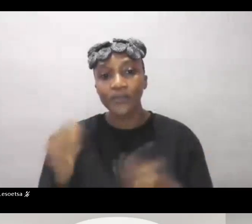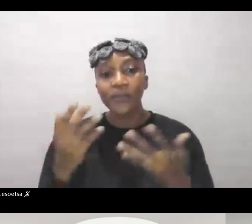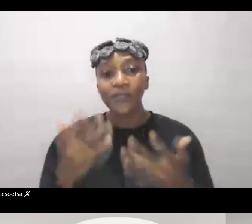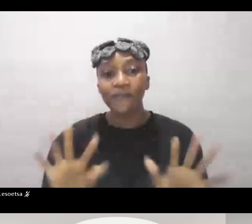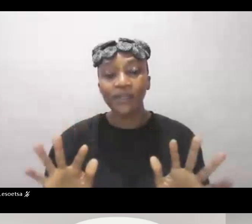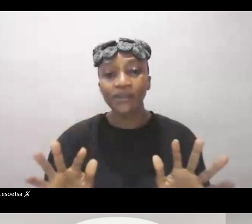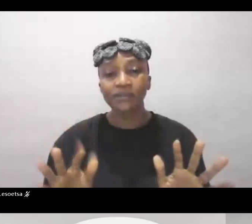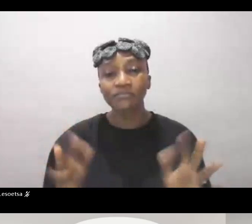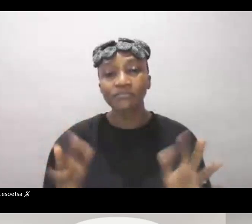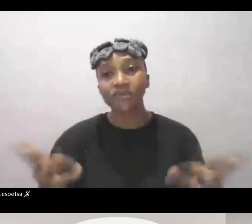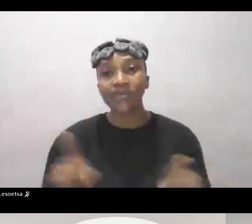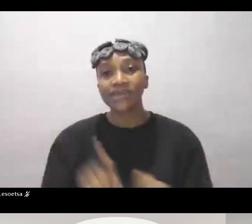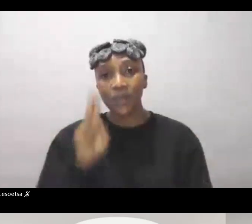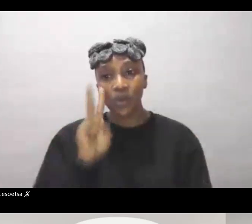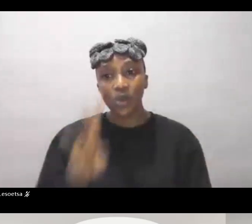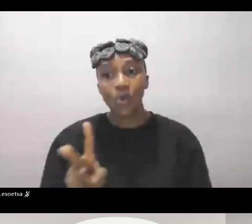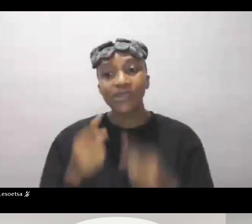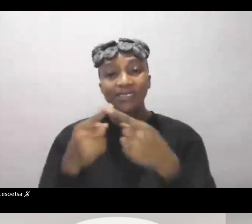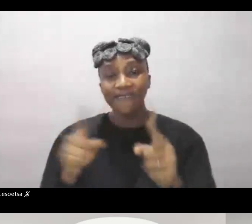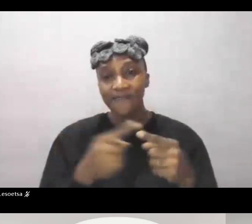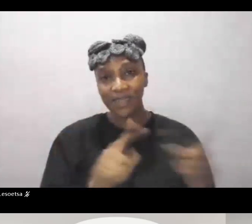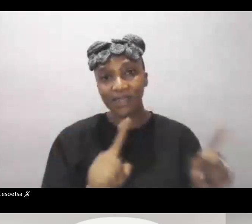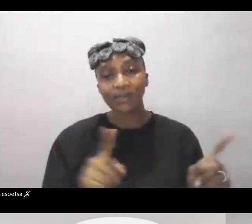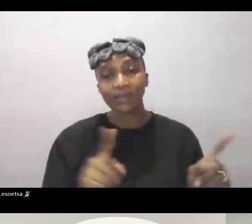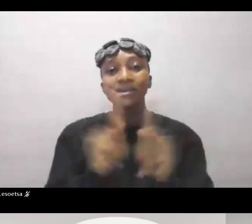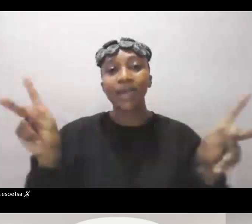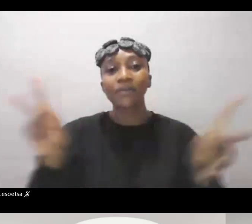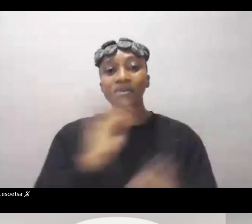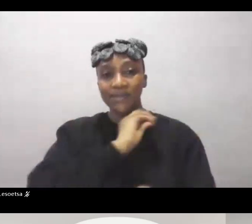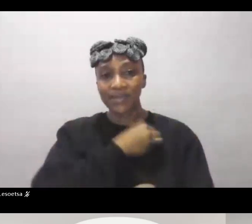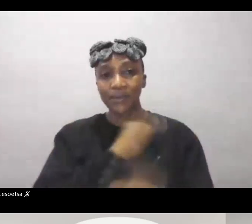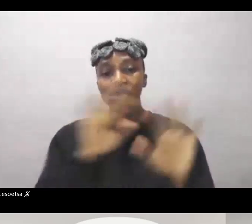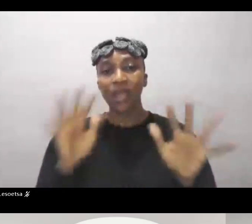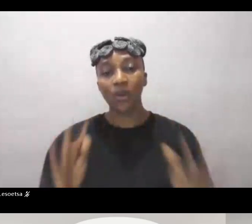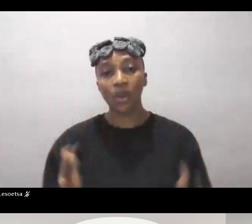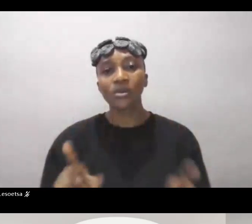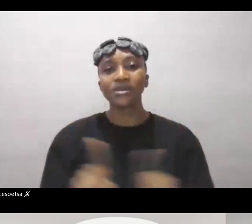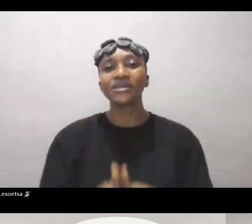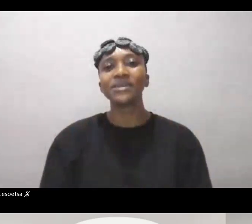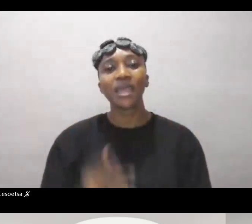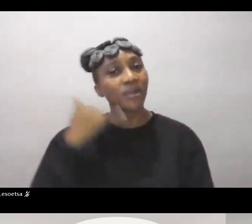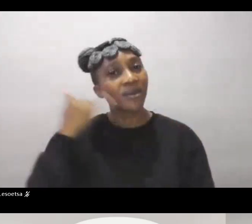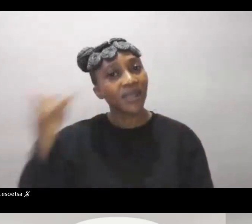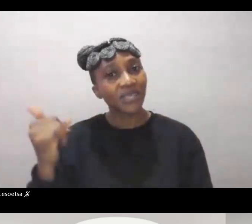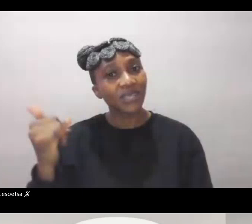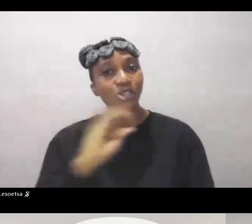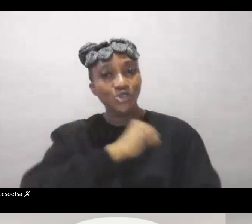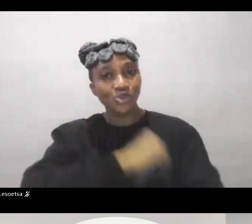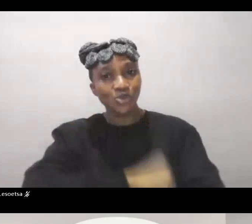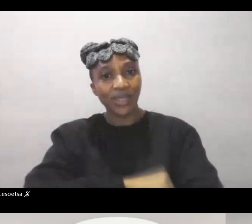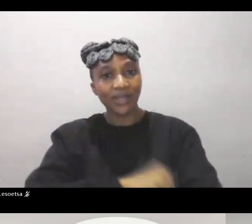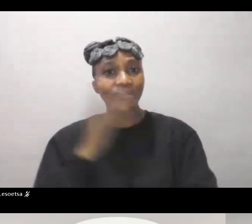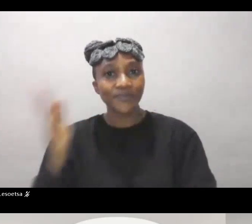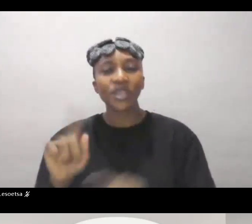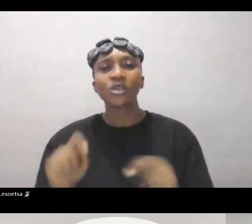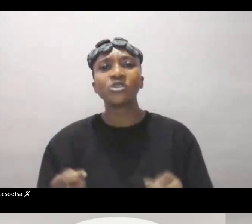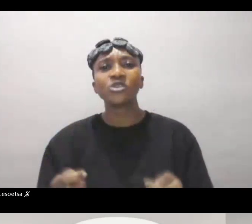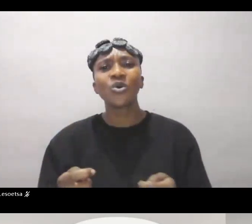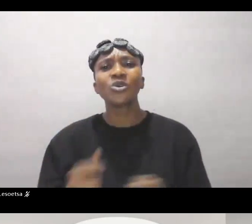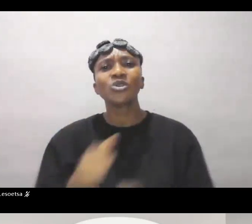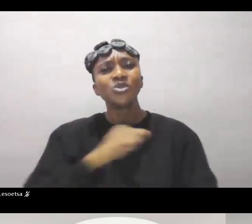look at the different types of disabilities that we have to deal with. We will reach out to the students. So when the students come in, they